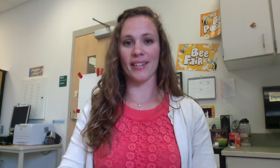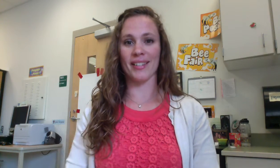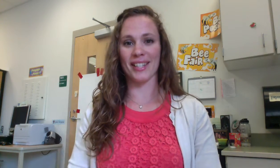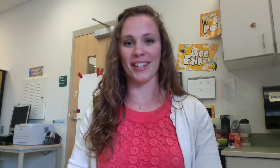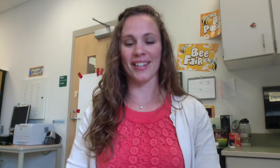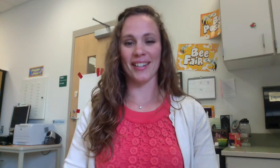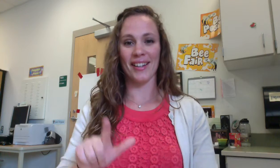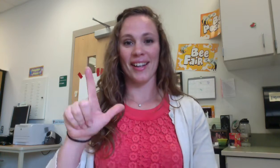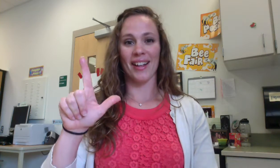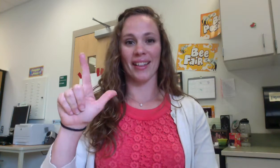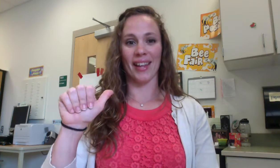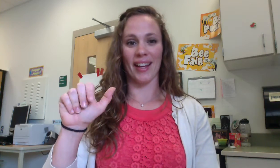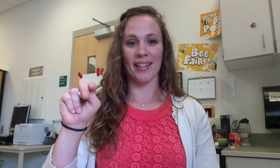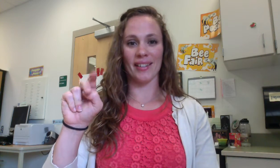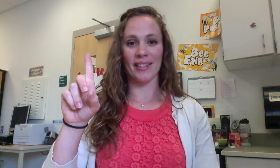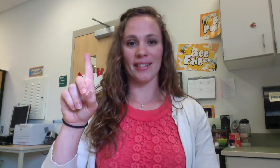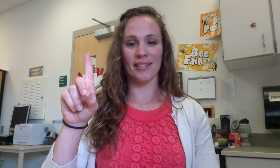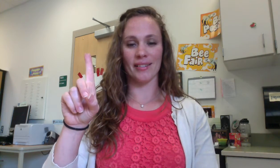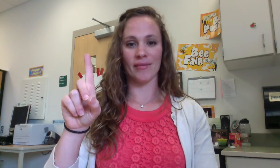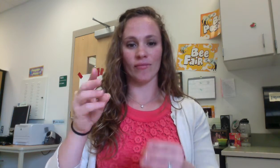L-A-N-D, land.